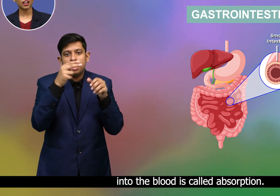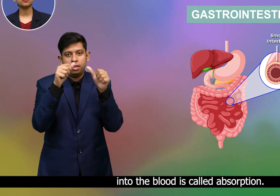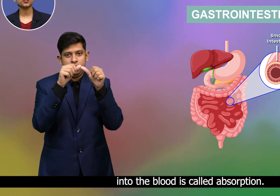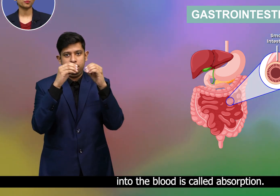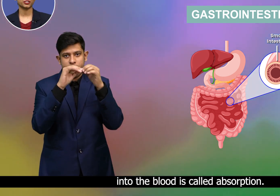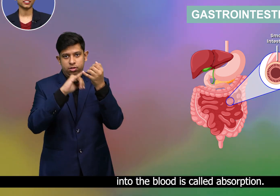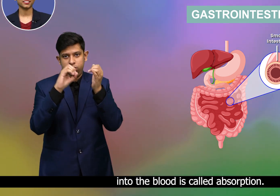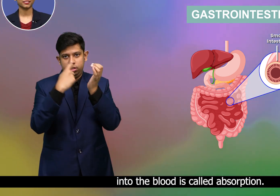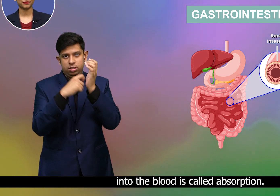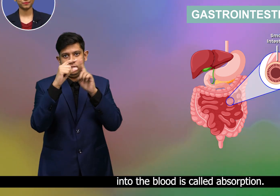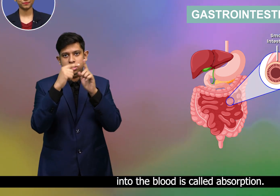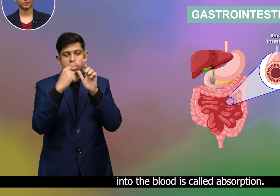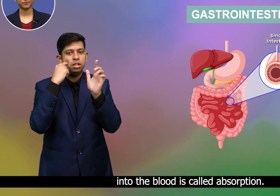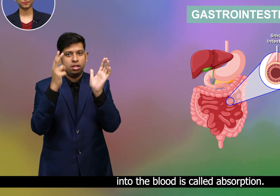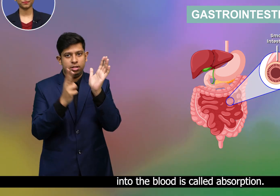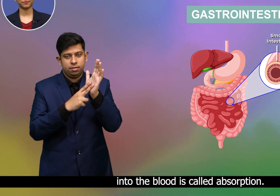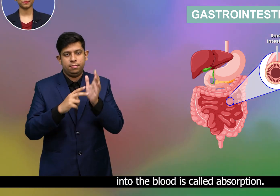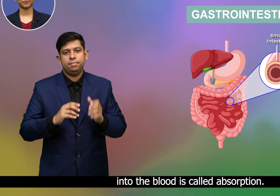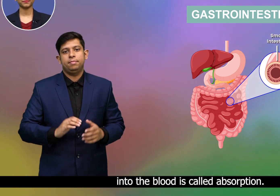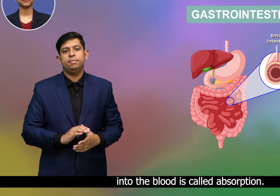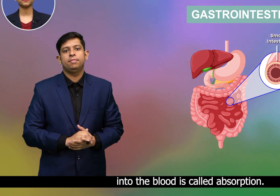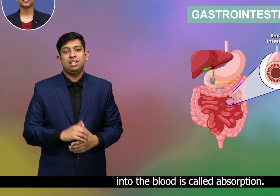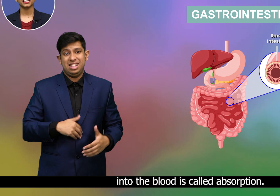called absorption.